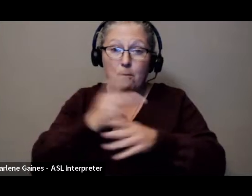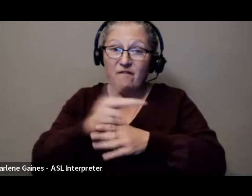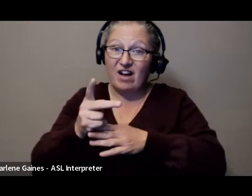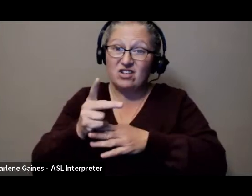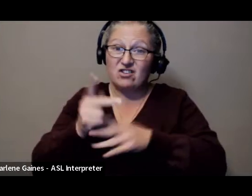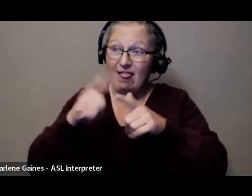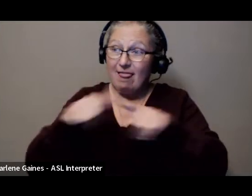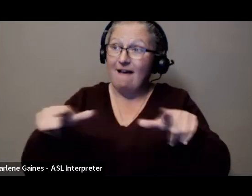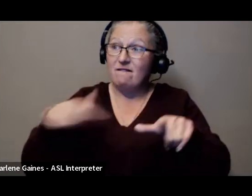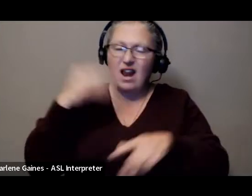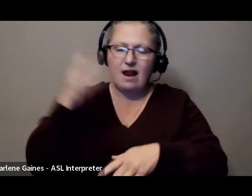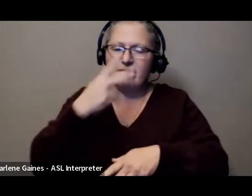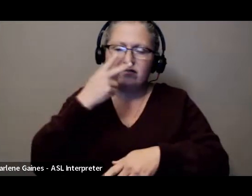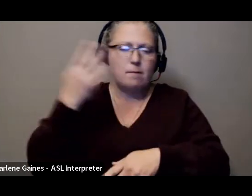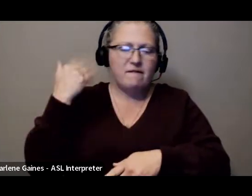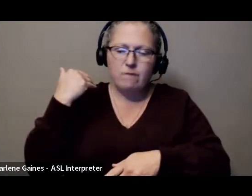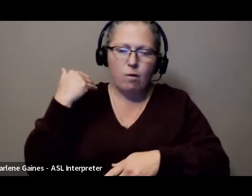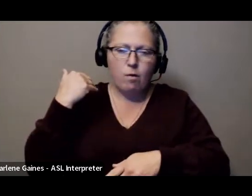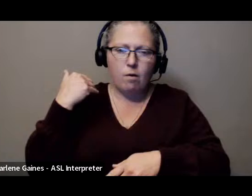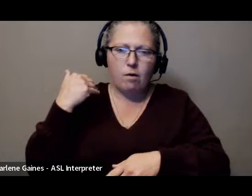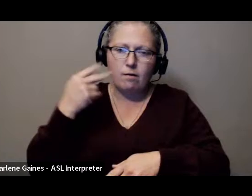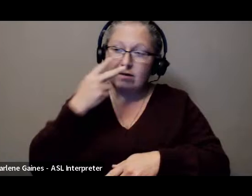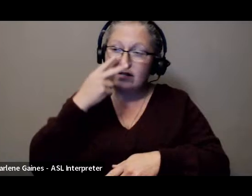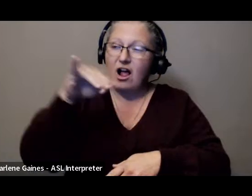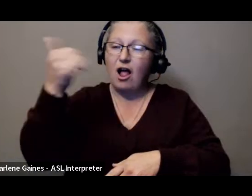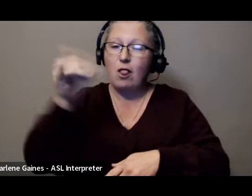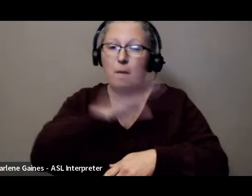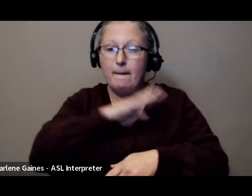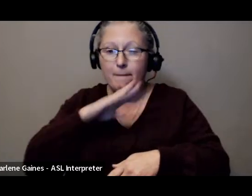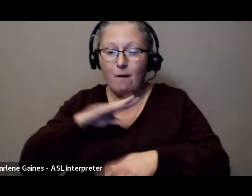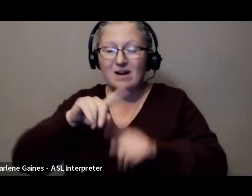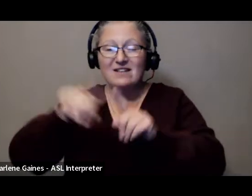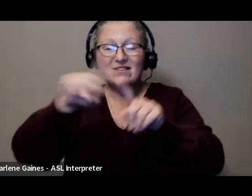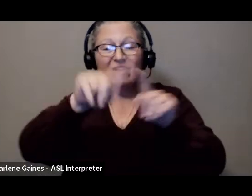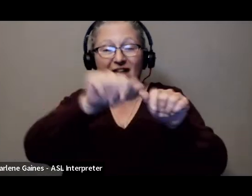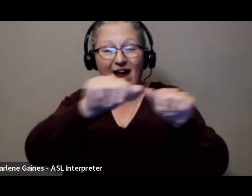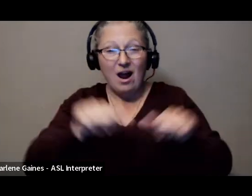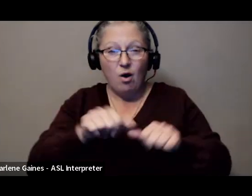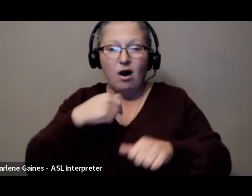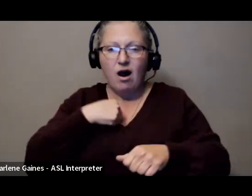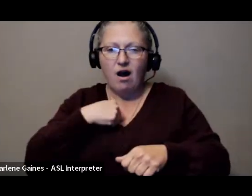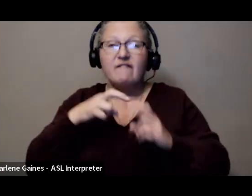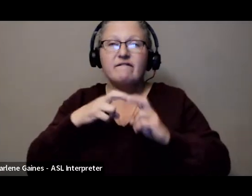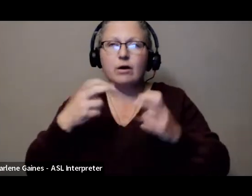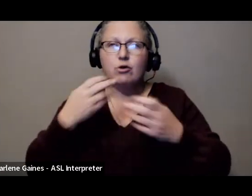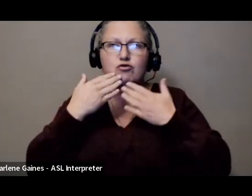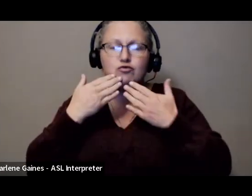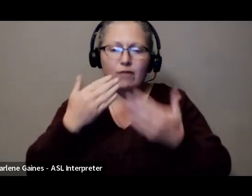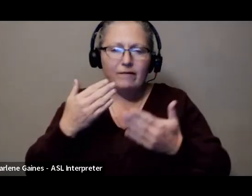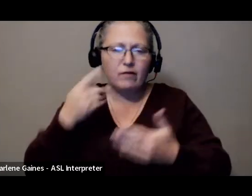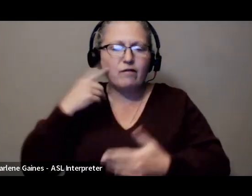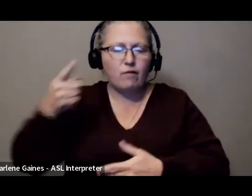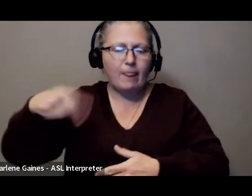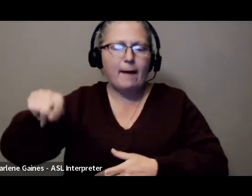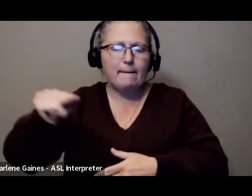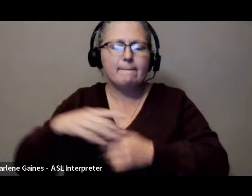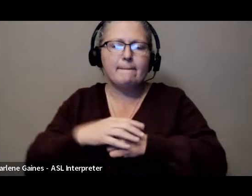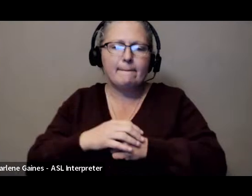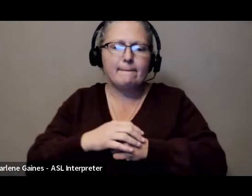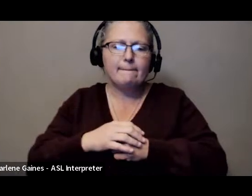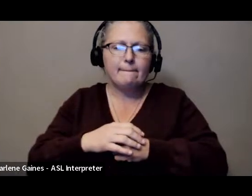seen before. And seeing other boards in other areas, I was very grateful for